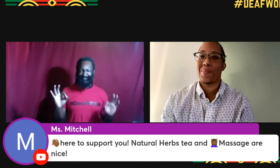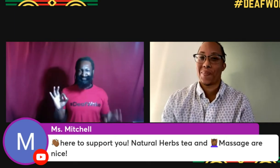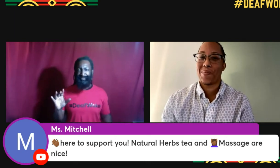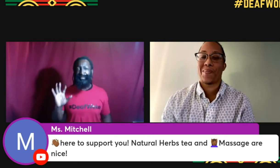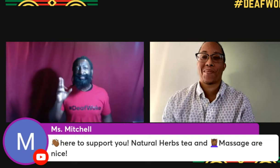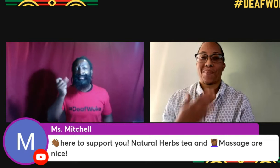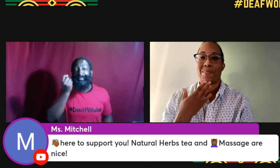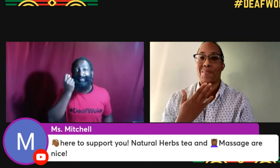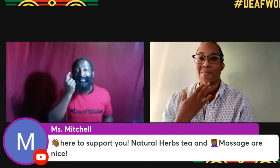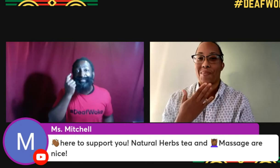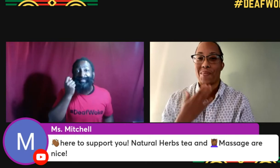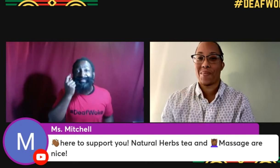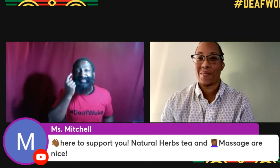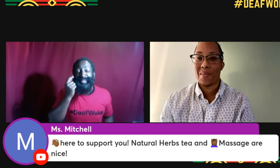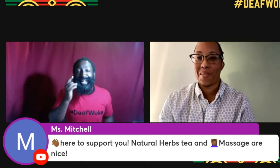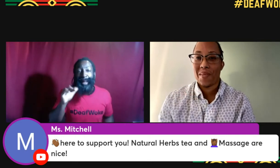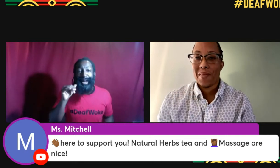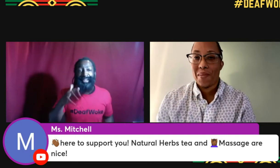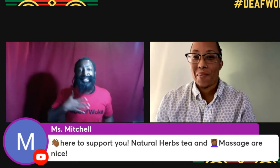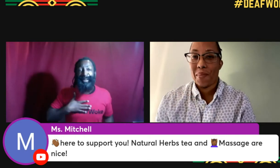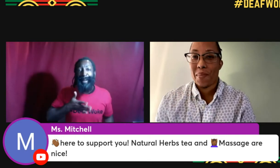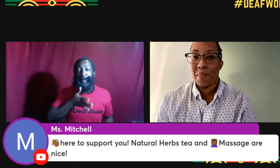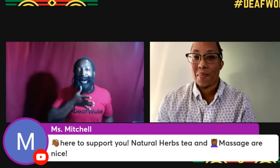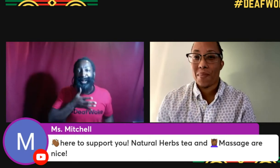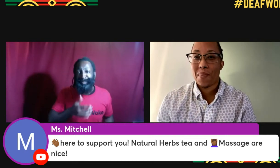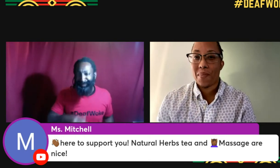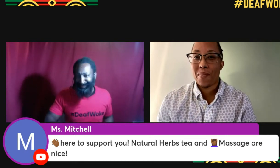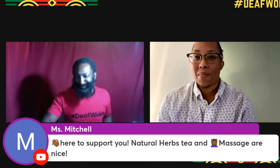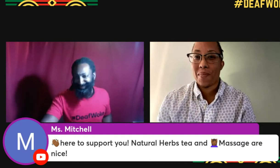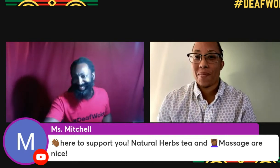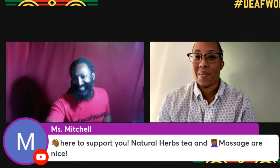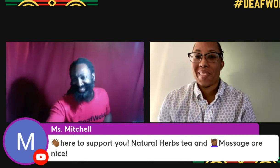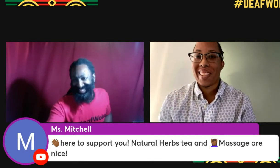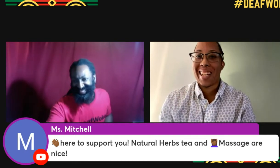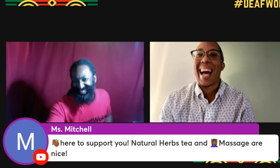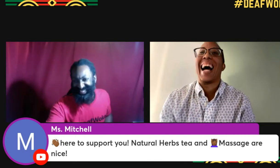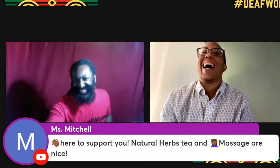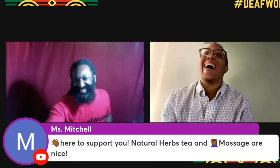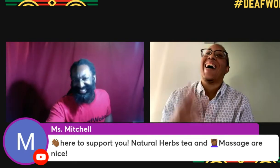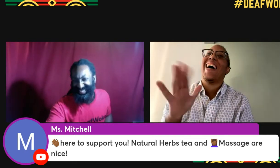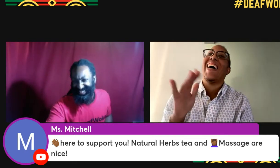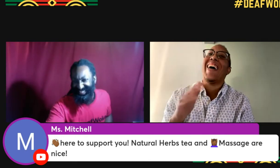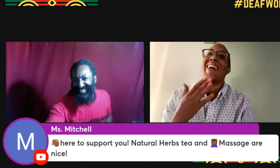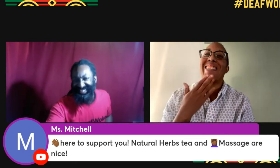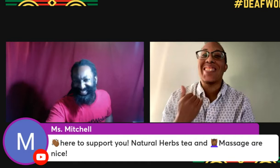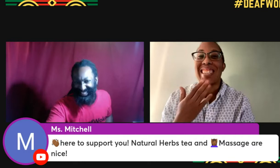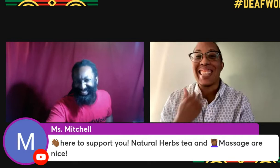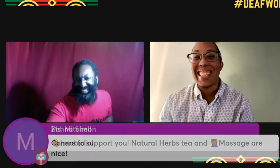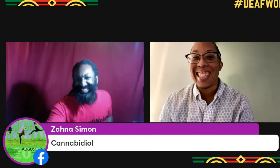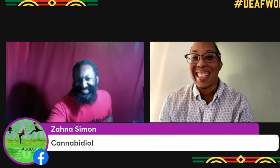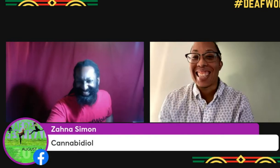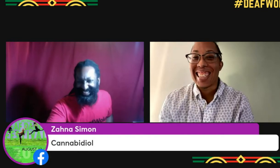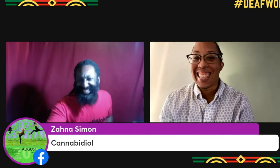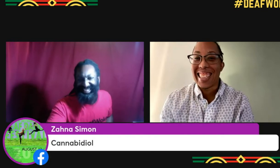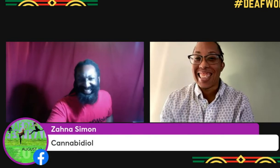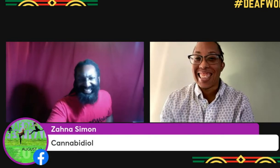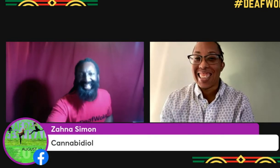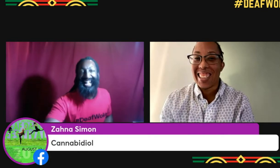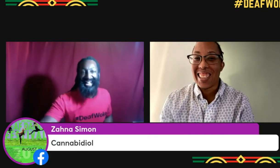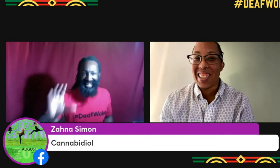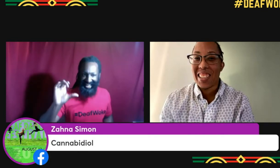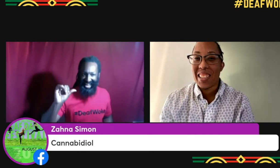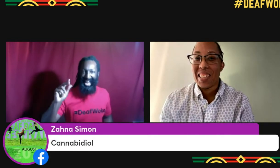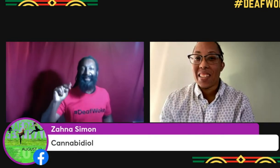Correction from the interpreter. This is it says a little support, natural herbs, teas, massages are